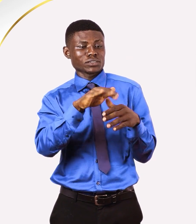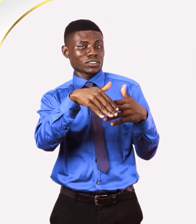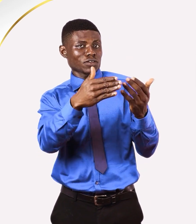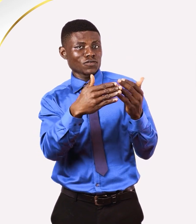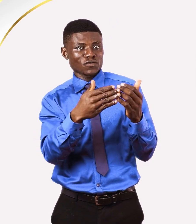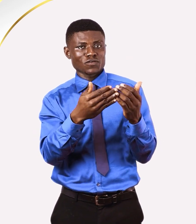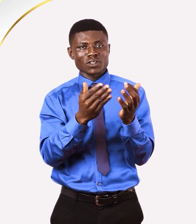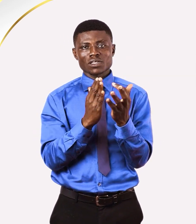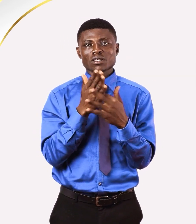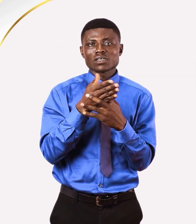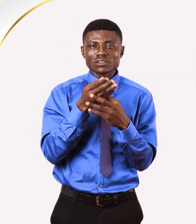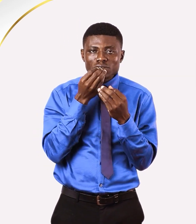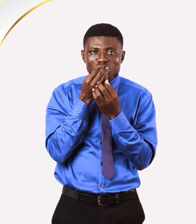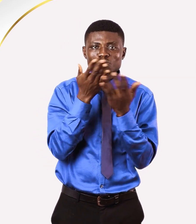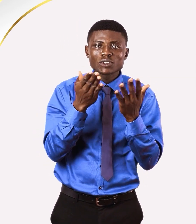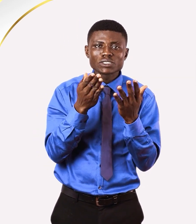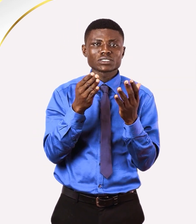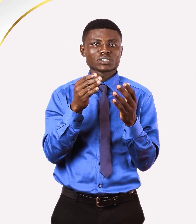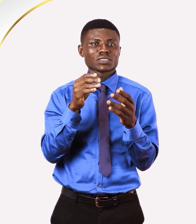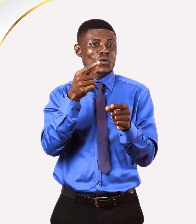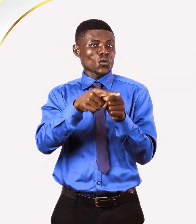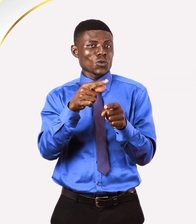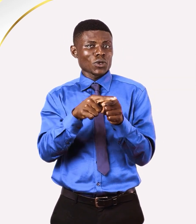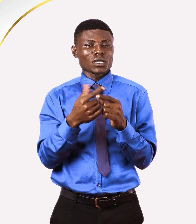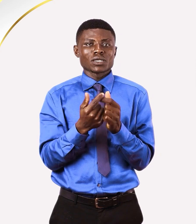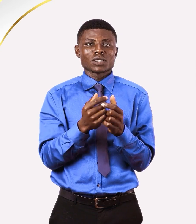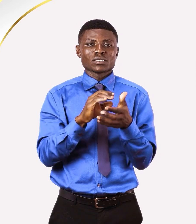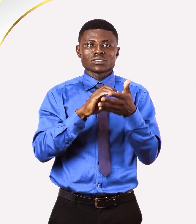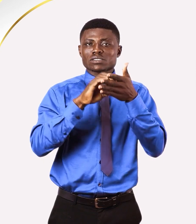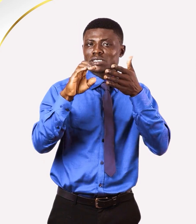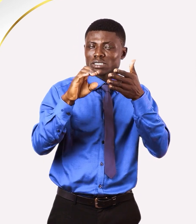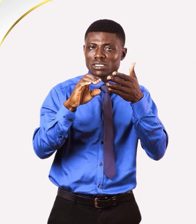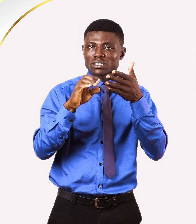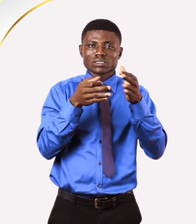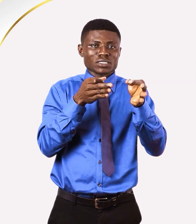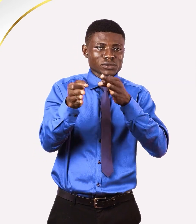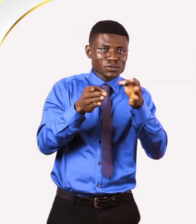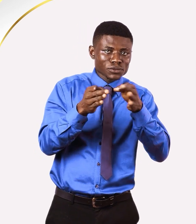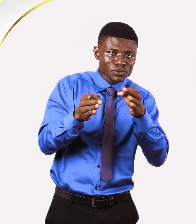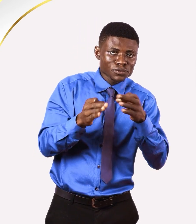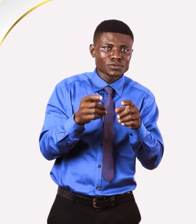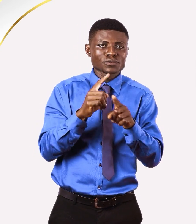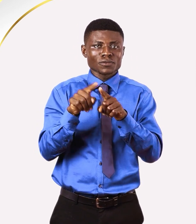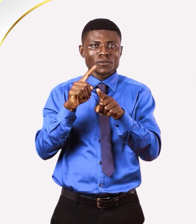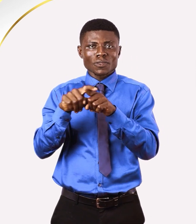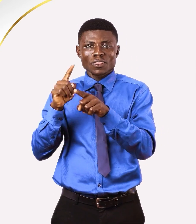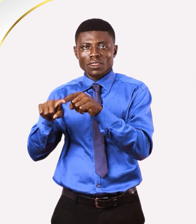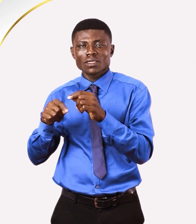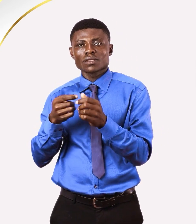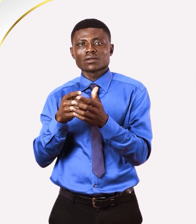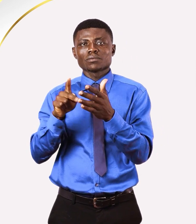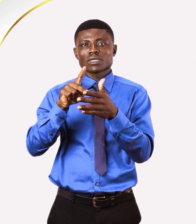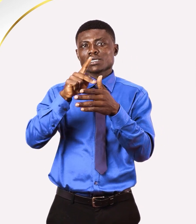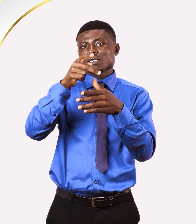The right assigned to access information. Term. Section.